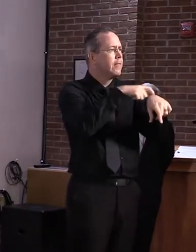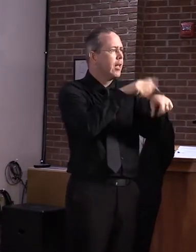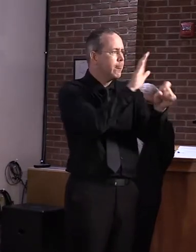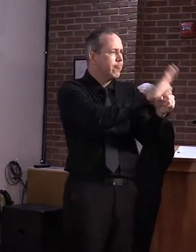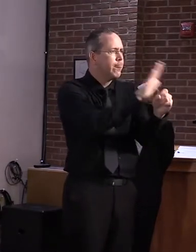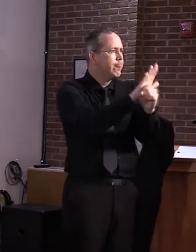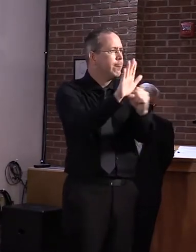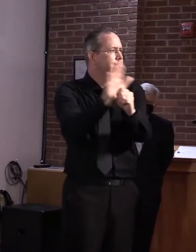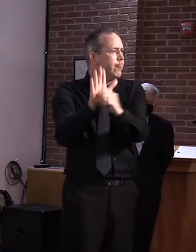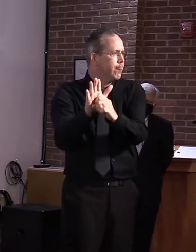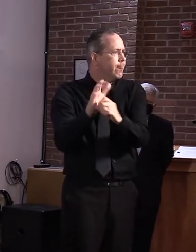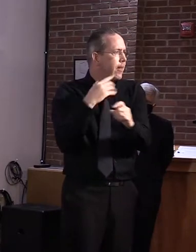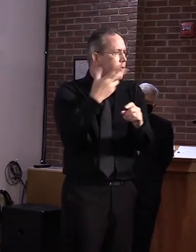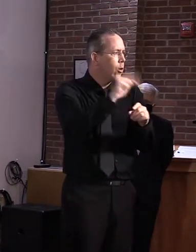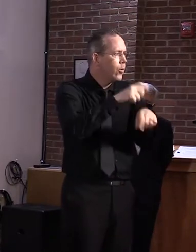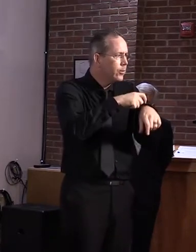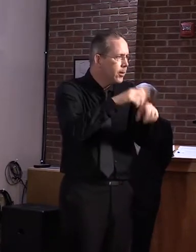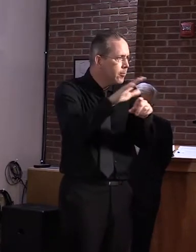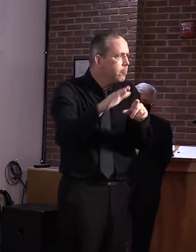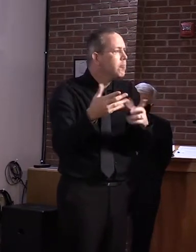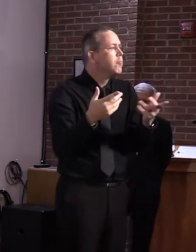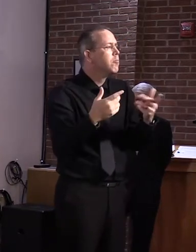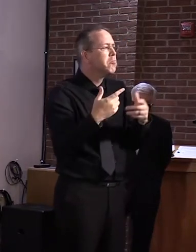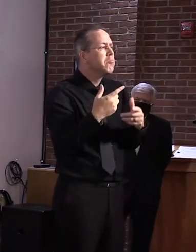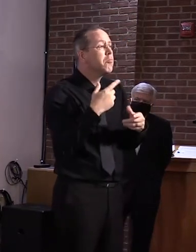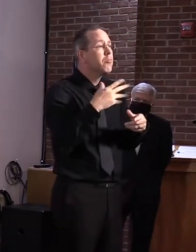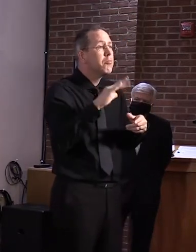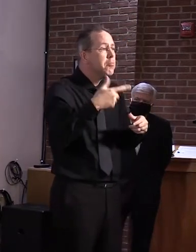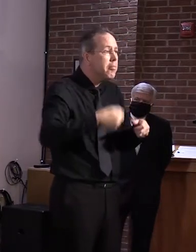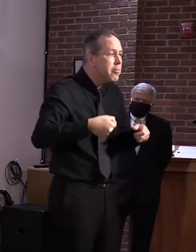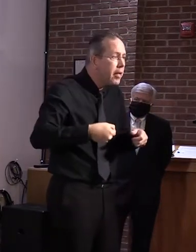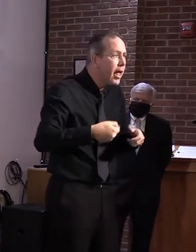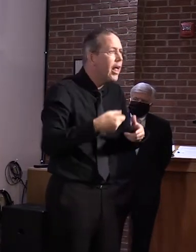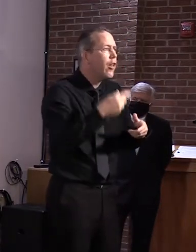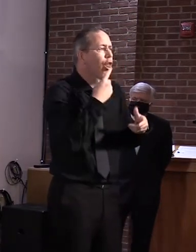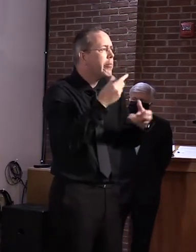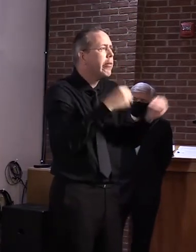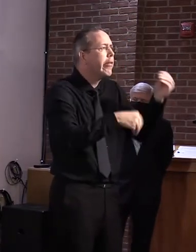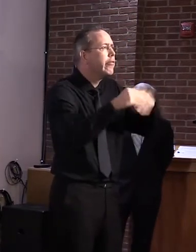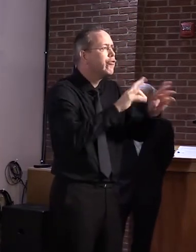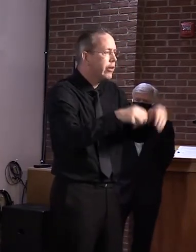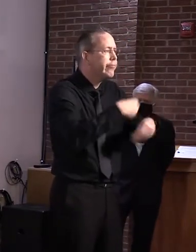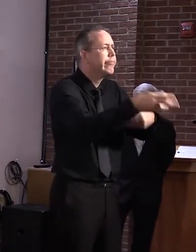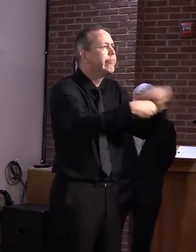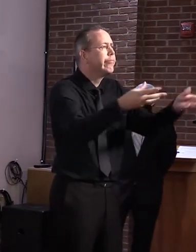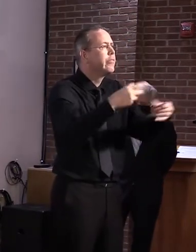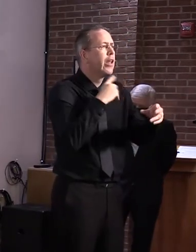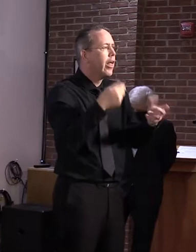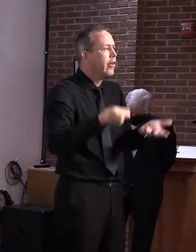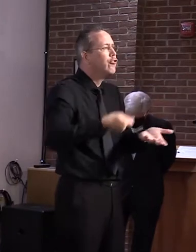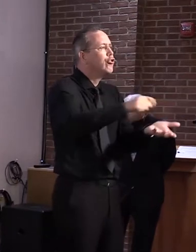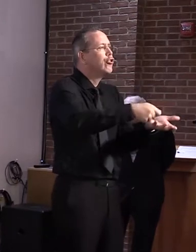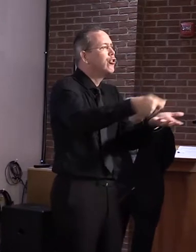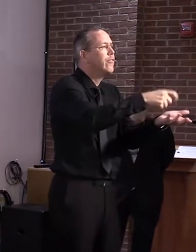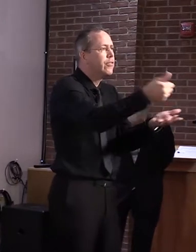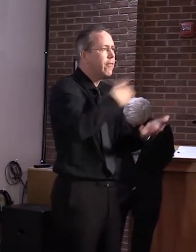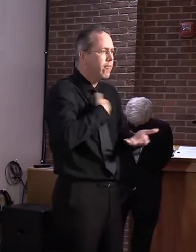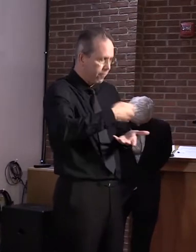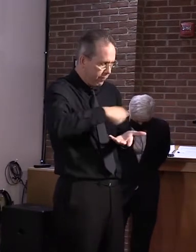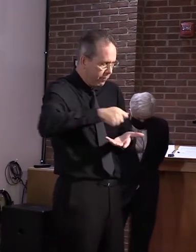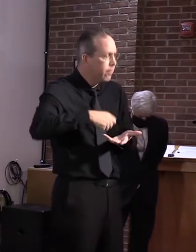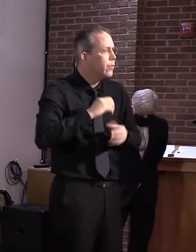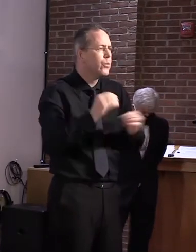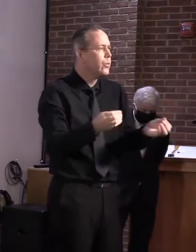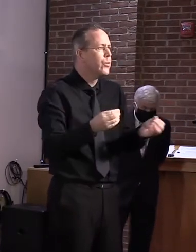feed them. It's not like a restaurant where we can say, no, we're just closed. I mean, we have them on campus, so we have to feed them, but we have to do it in a safe